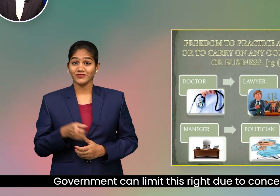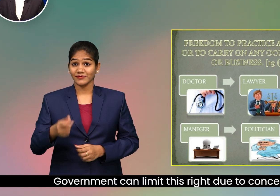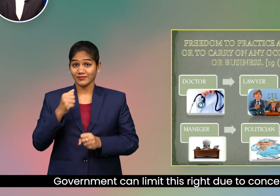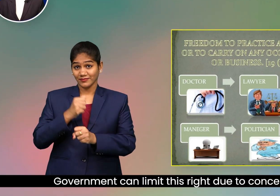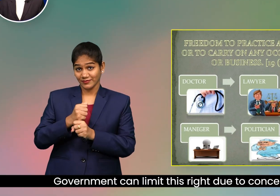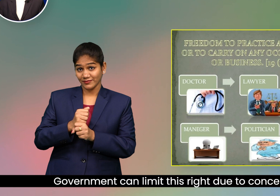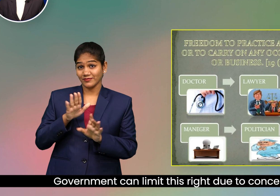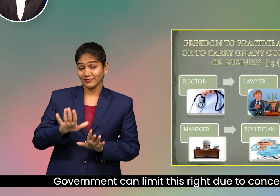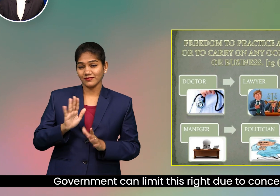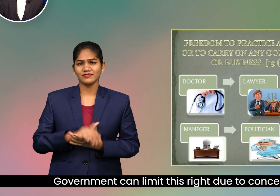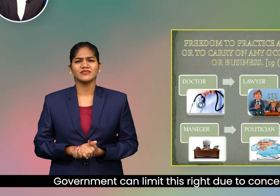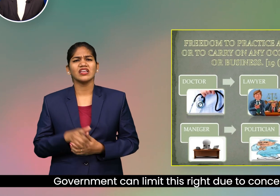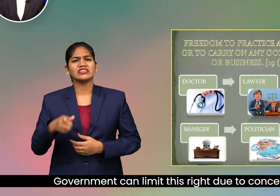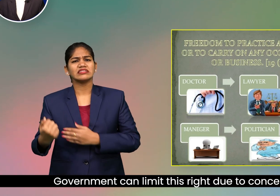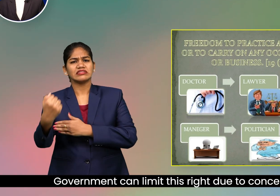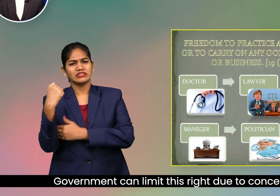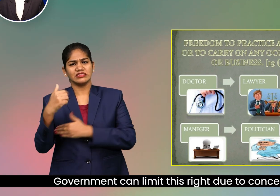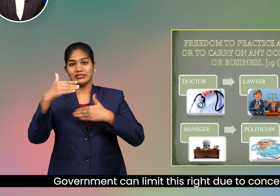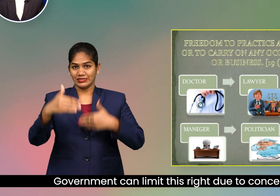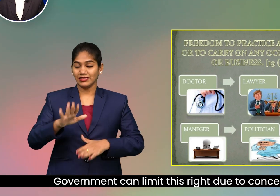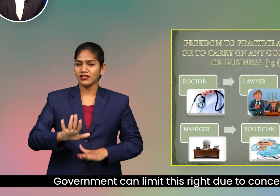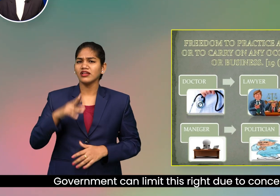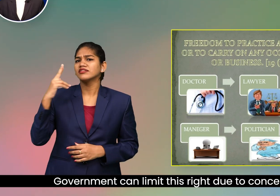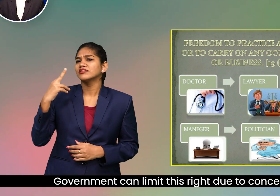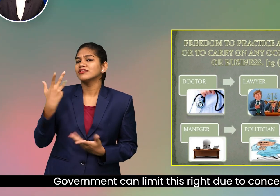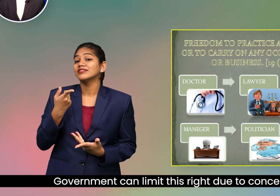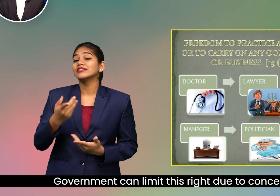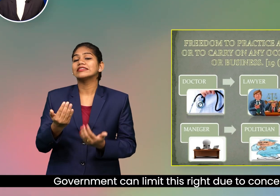Government can limit this right due to concerns of safety.